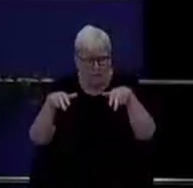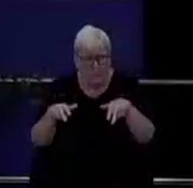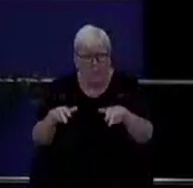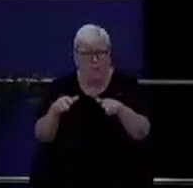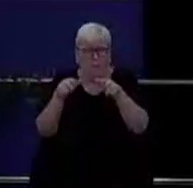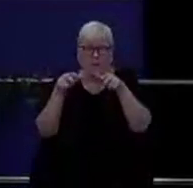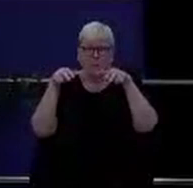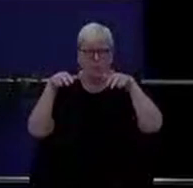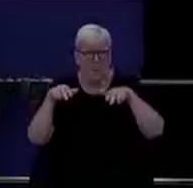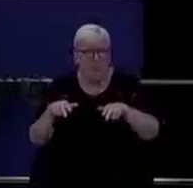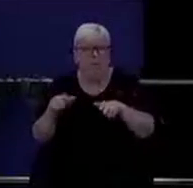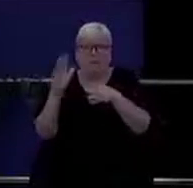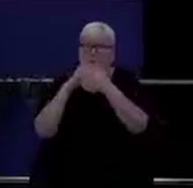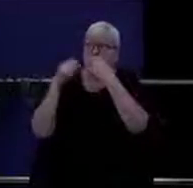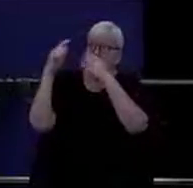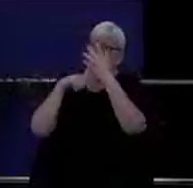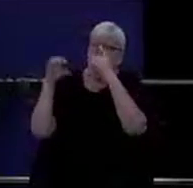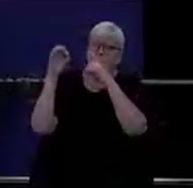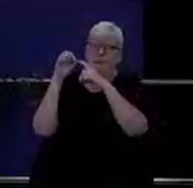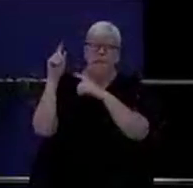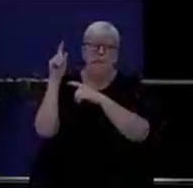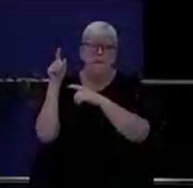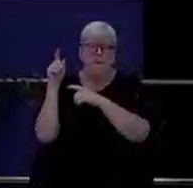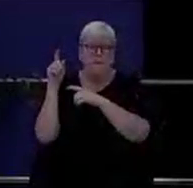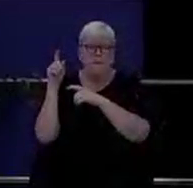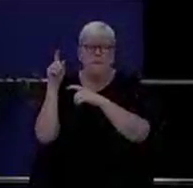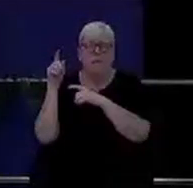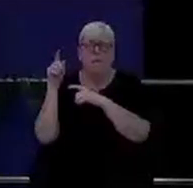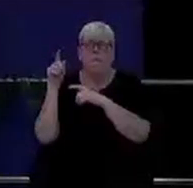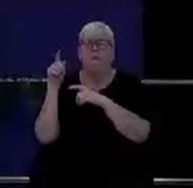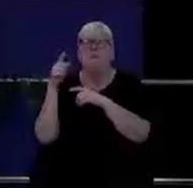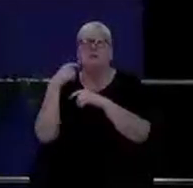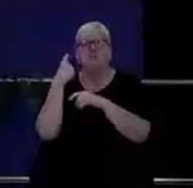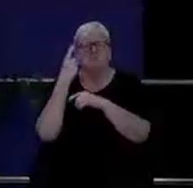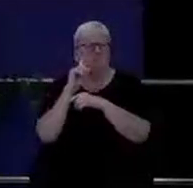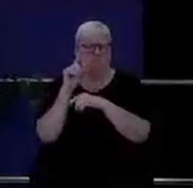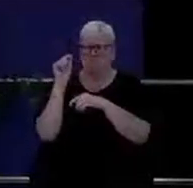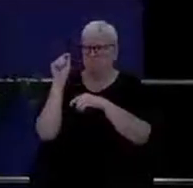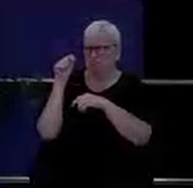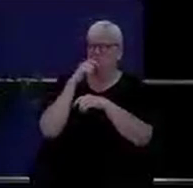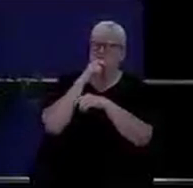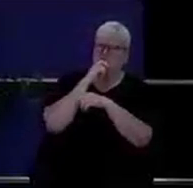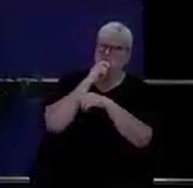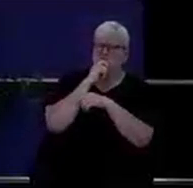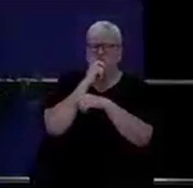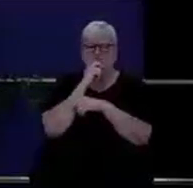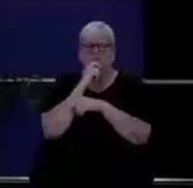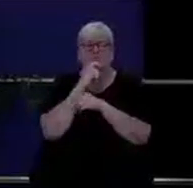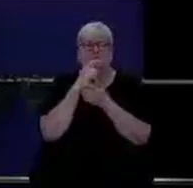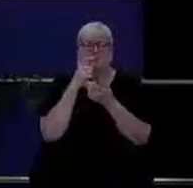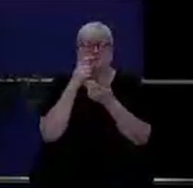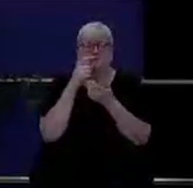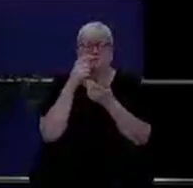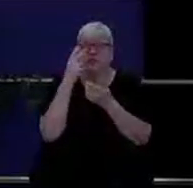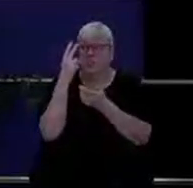running down from the top of the ridge. No sooner had I silently wondered to myself what had caused these lines, a pair